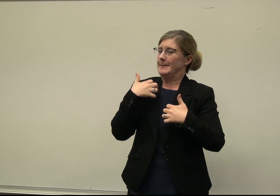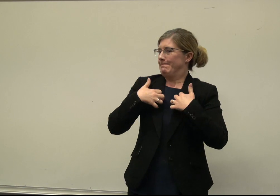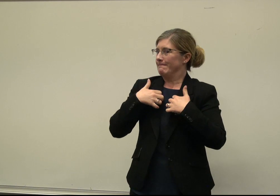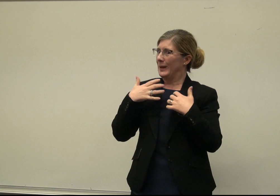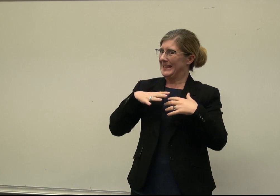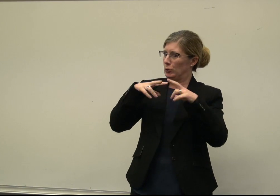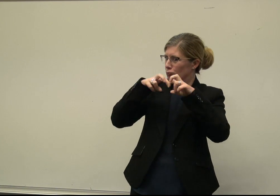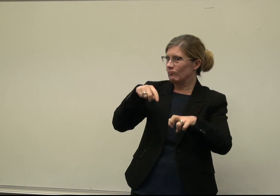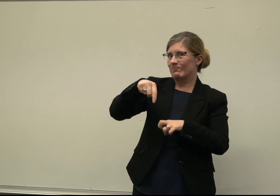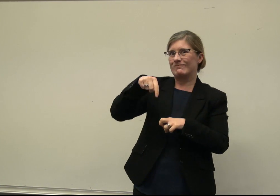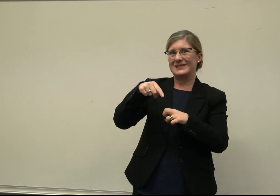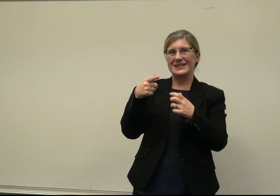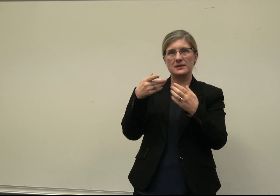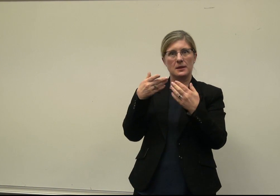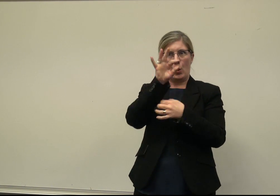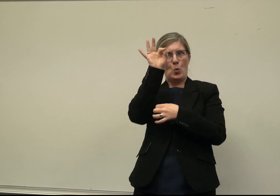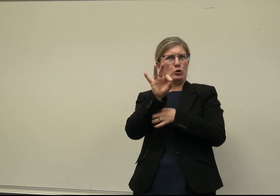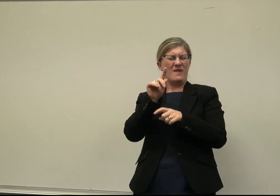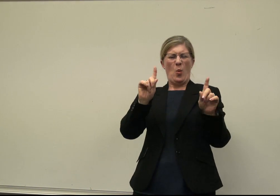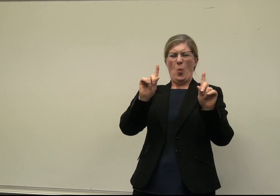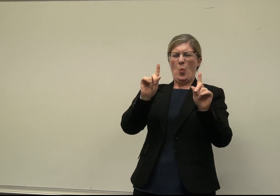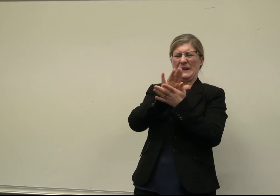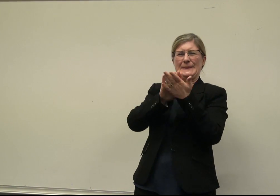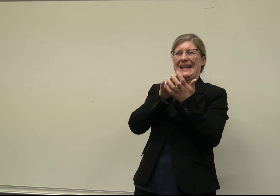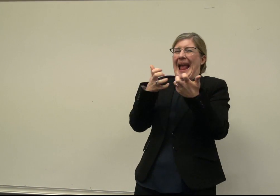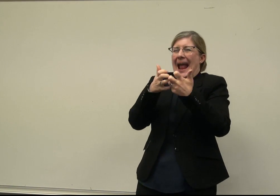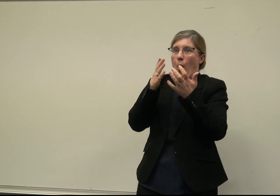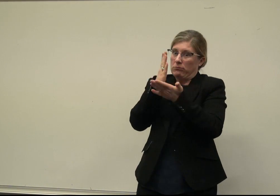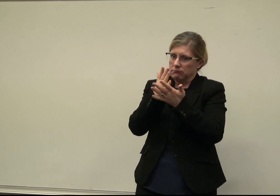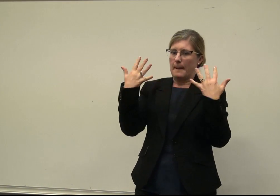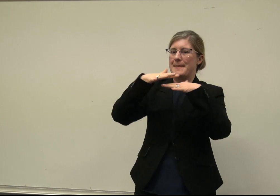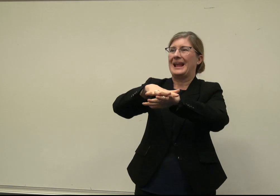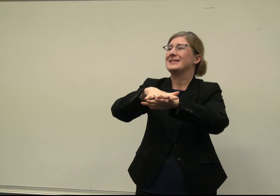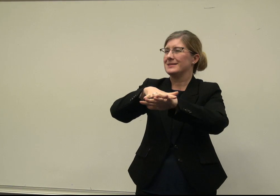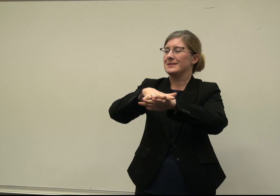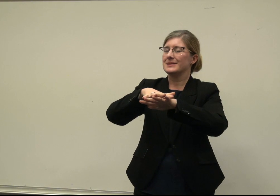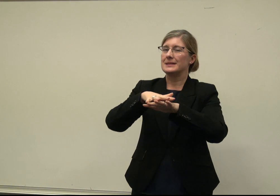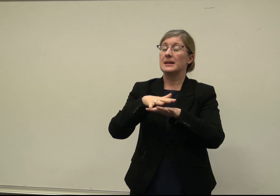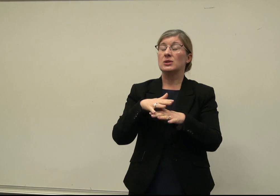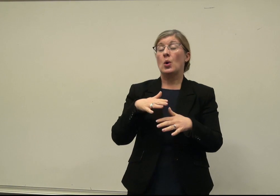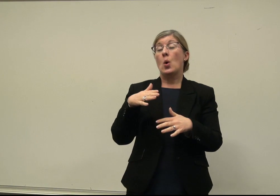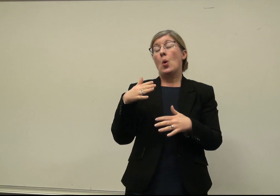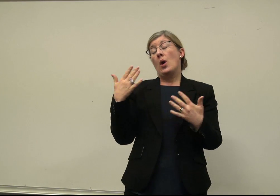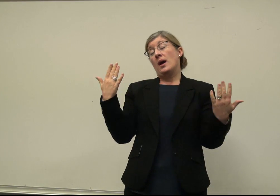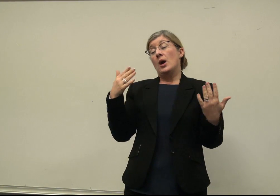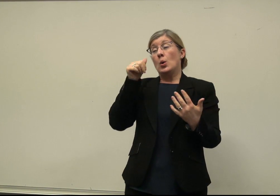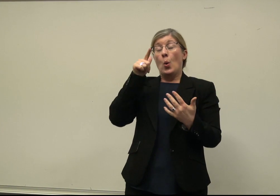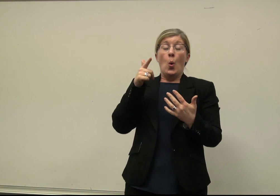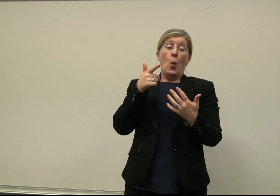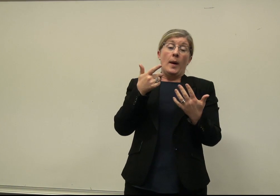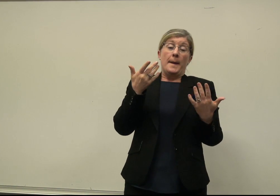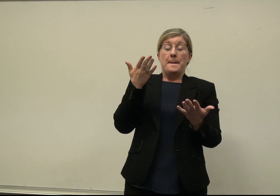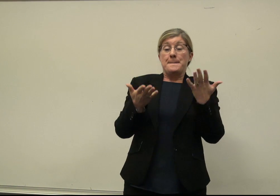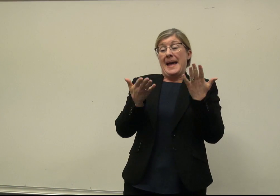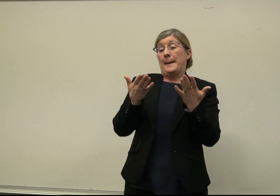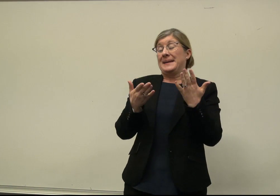question. The point is that again, maybe it's a matter of degree. Bimodal bilinguals don't